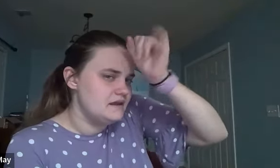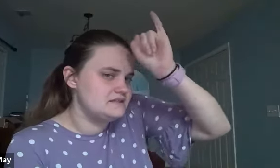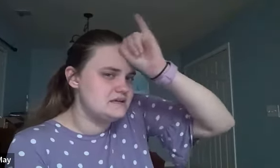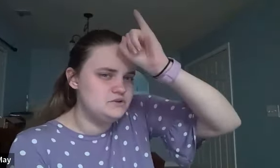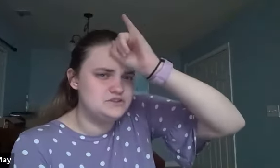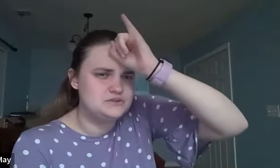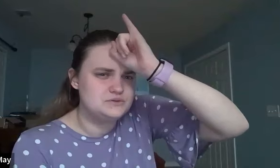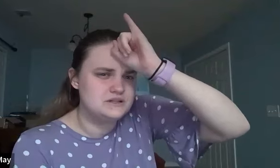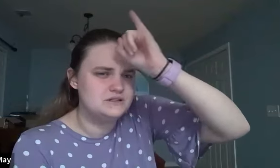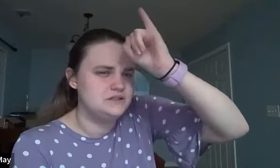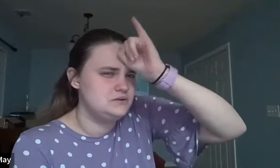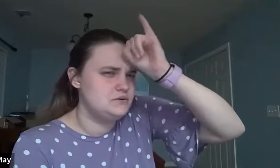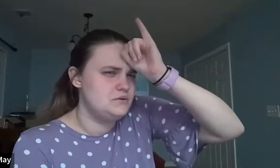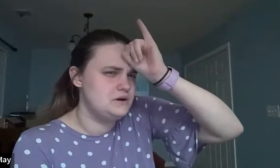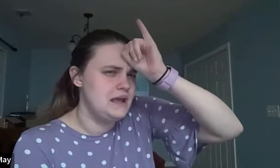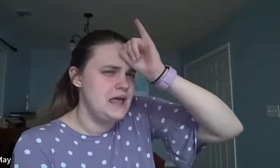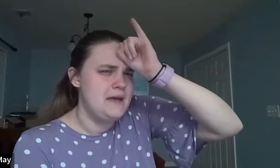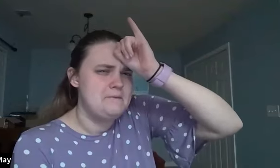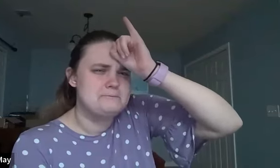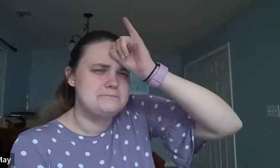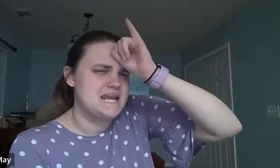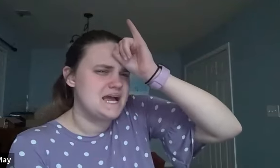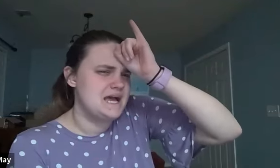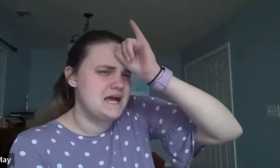Because some will do unicorn, but